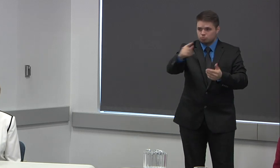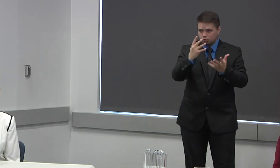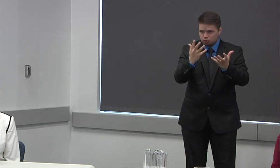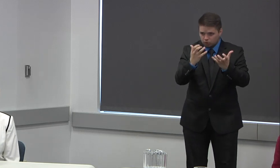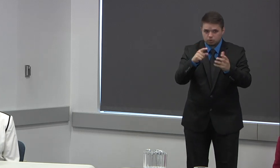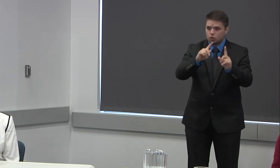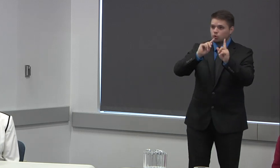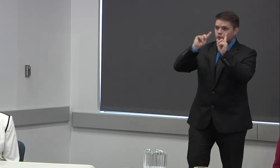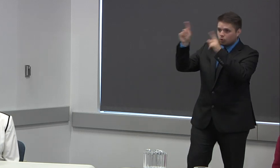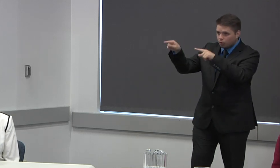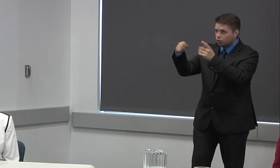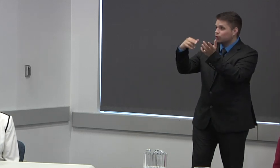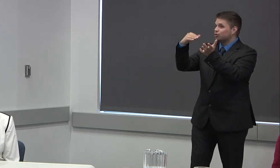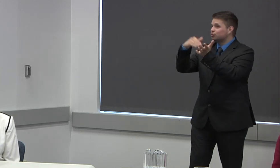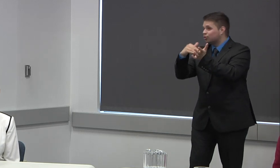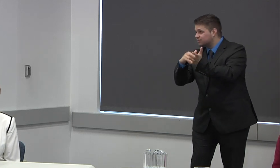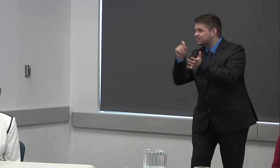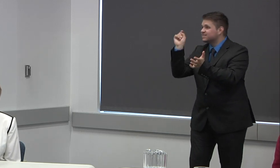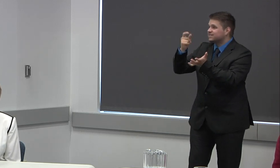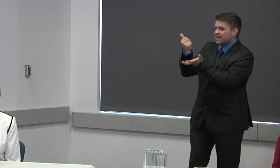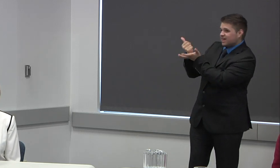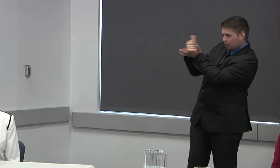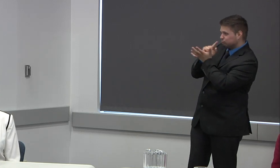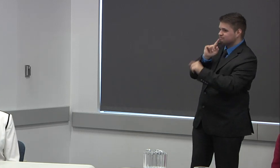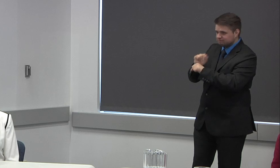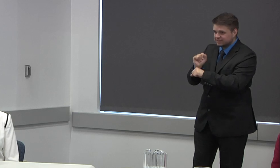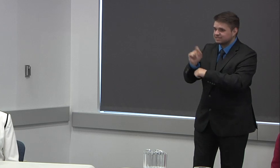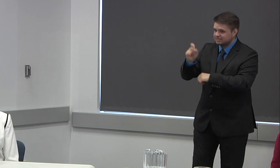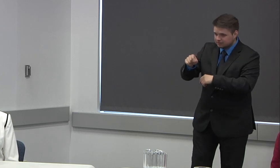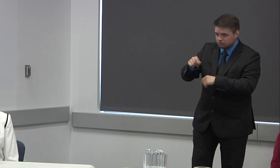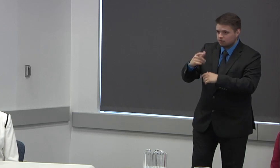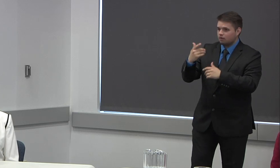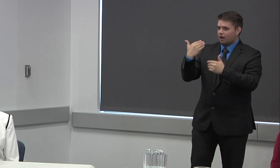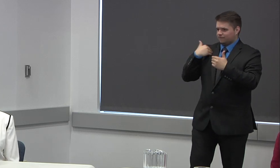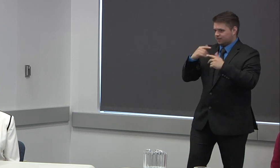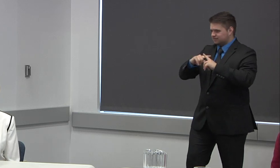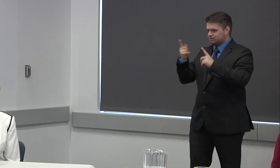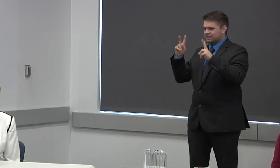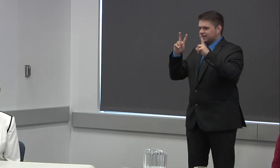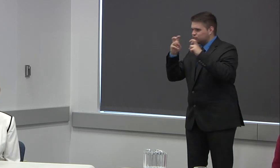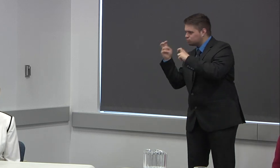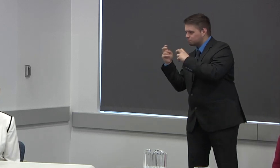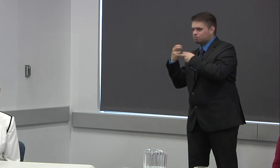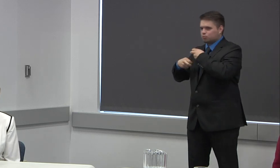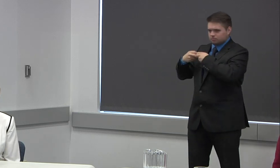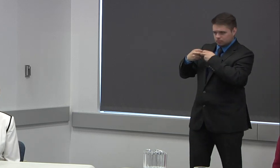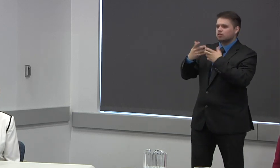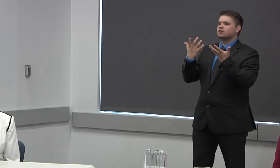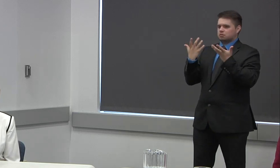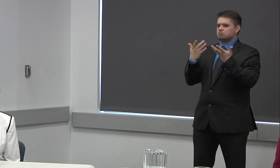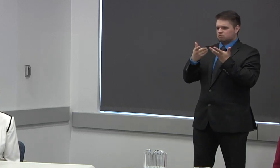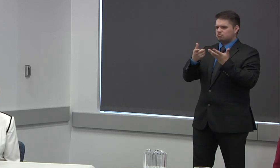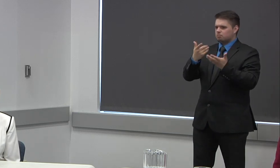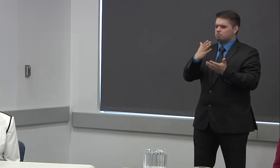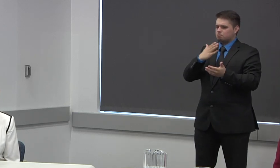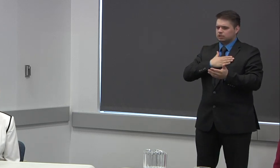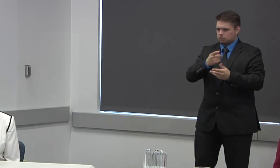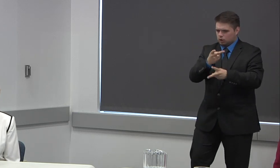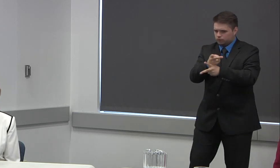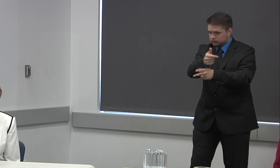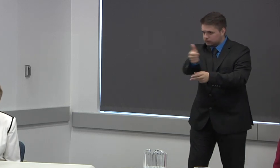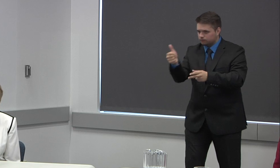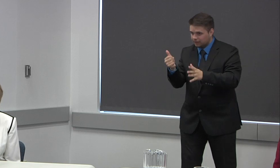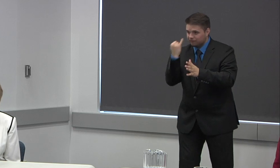health conditions that require care rather than not be in contact with your provider or